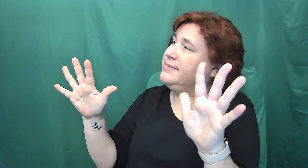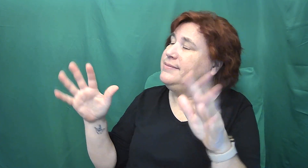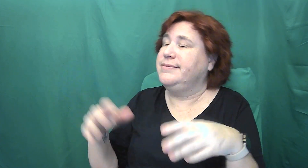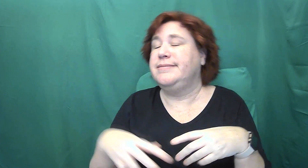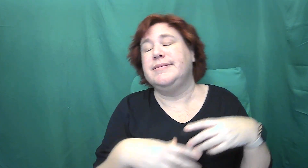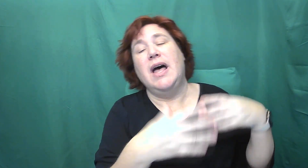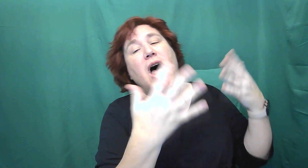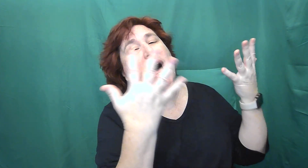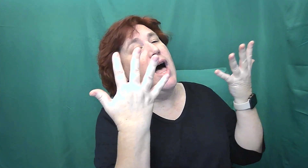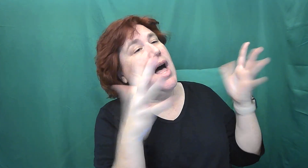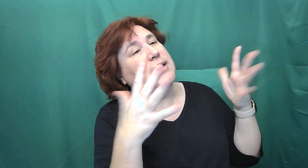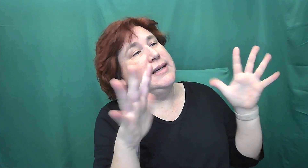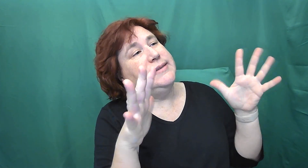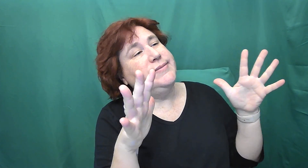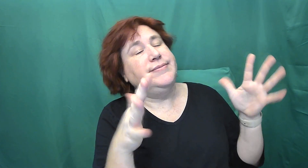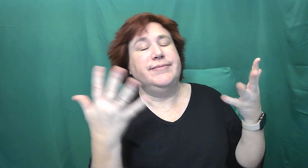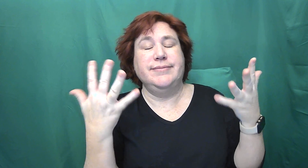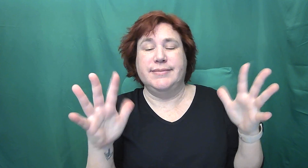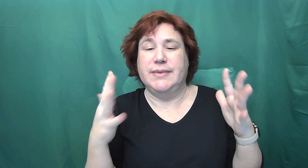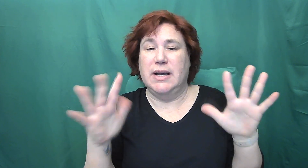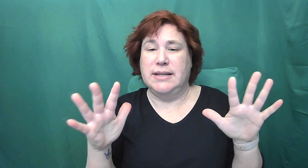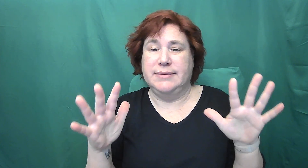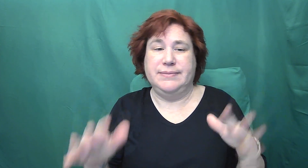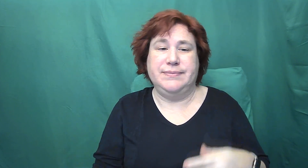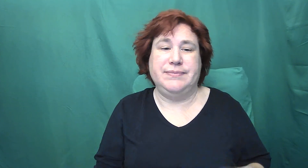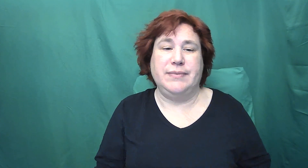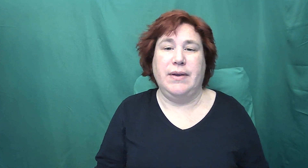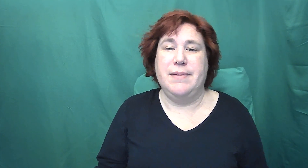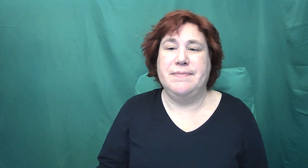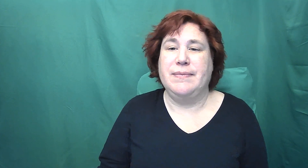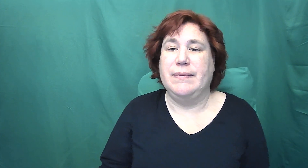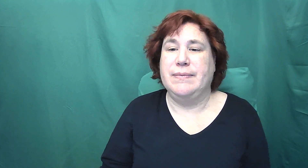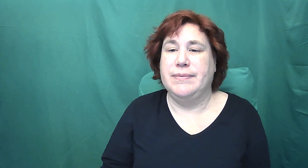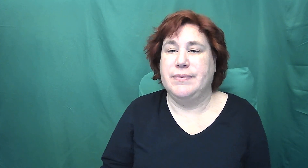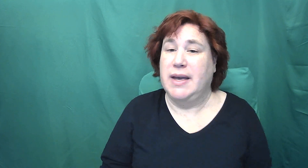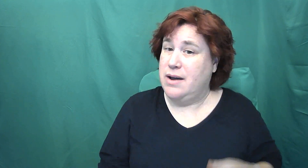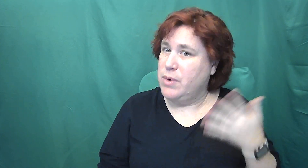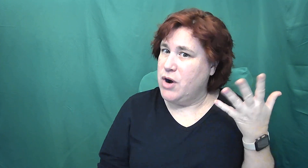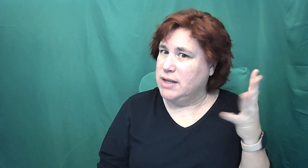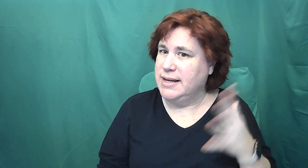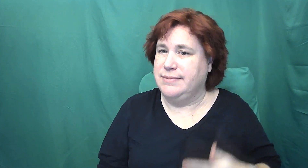All done. All done. Now we're all done.